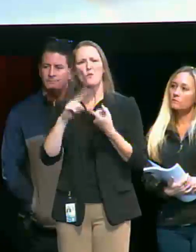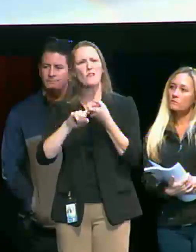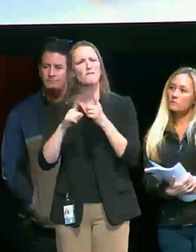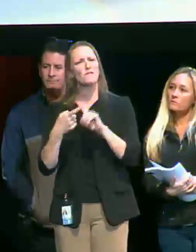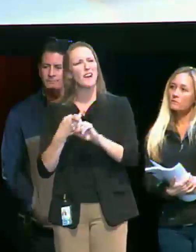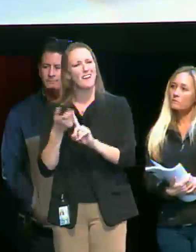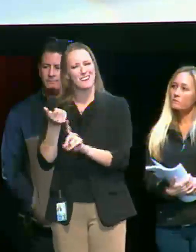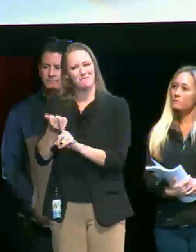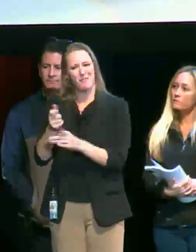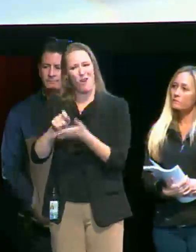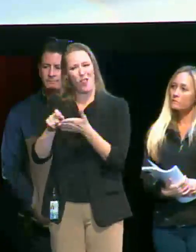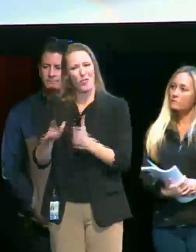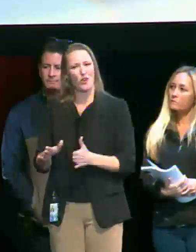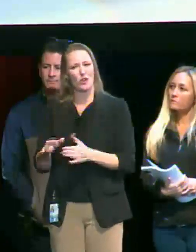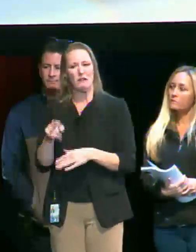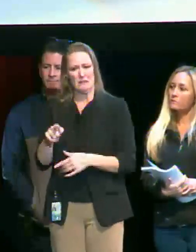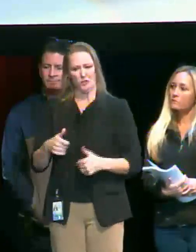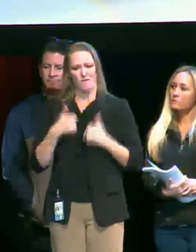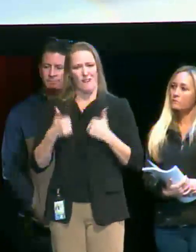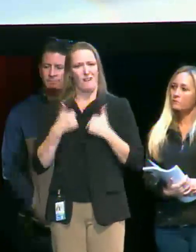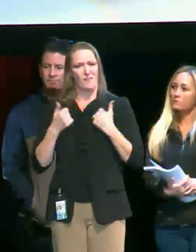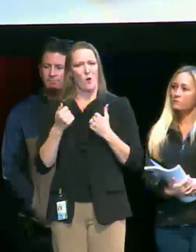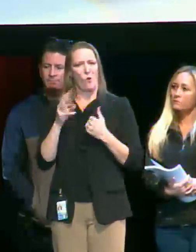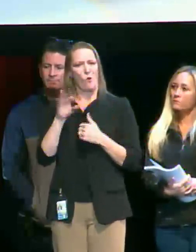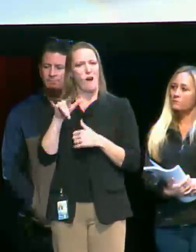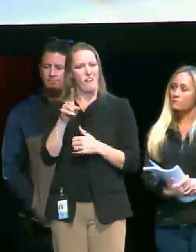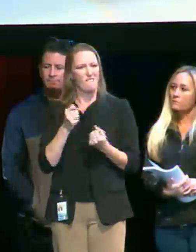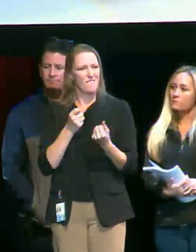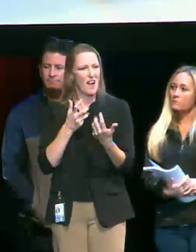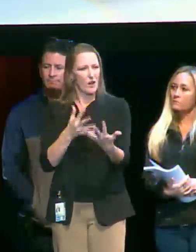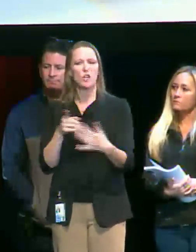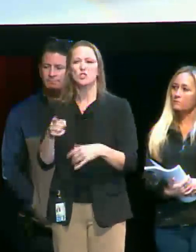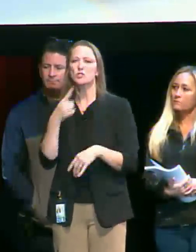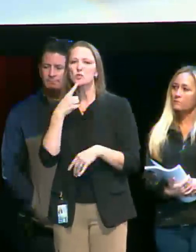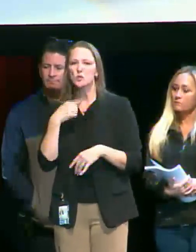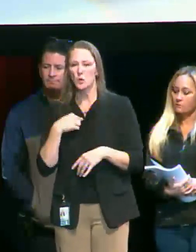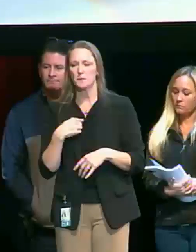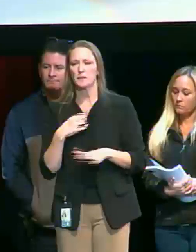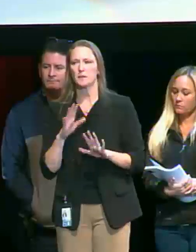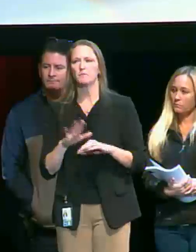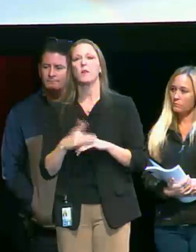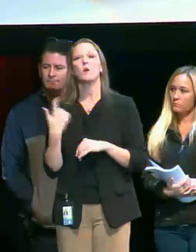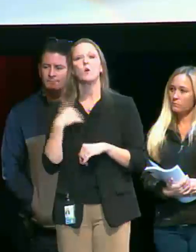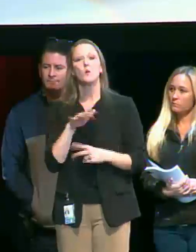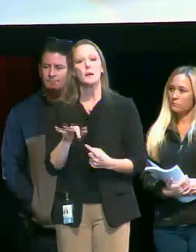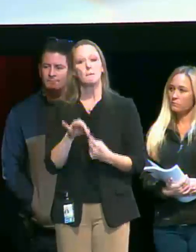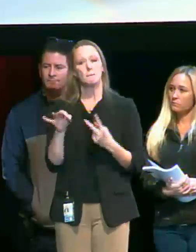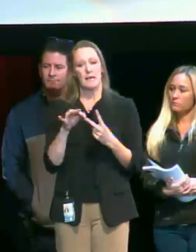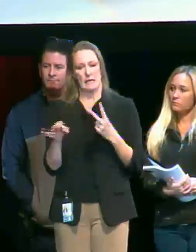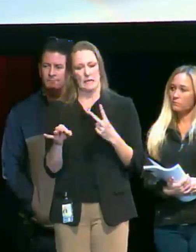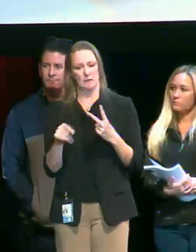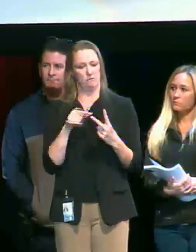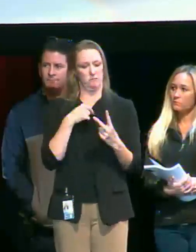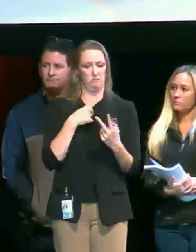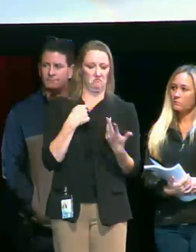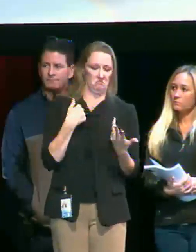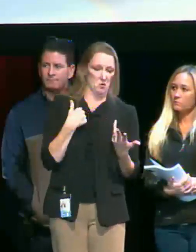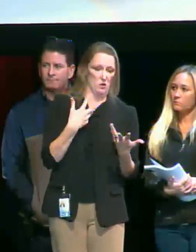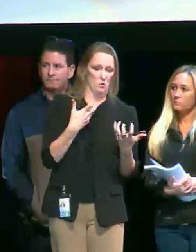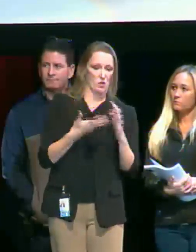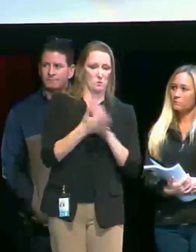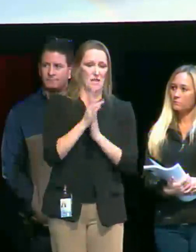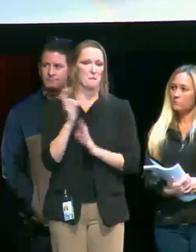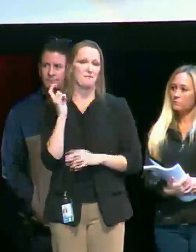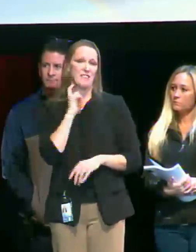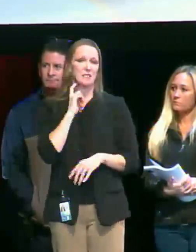author who was a survivor of a wildfire. And she imparted on me that we get to choose whether we want to be a